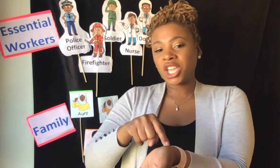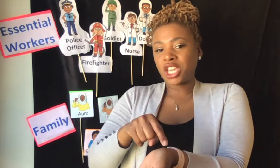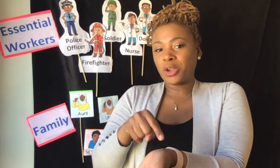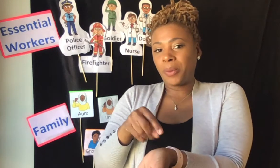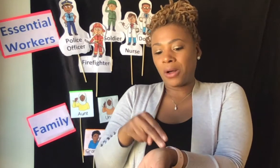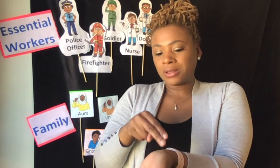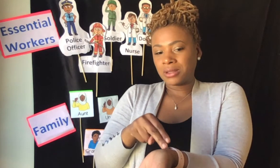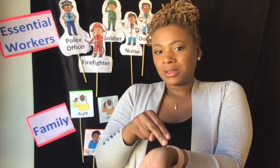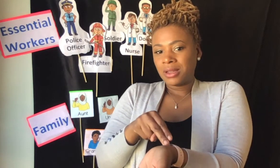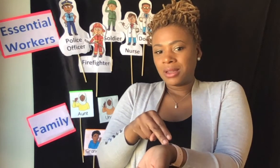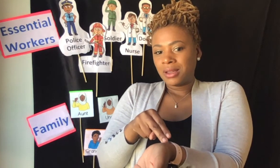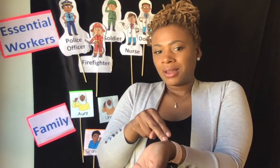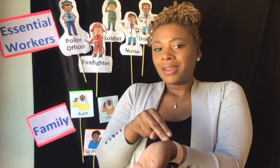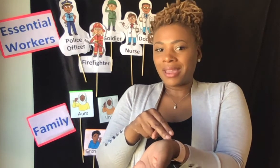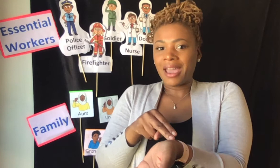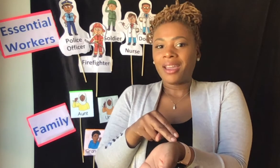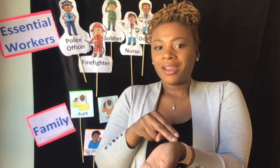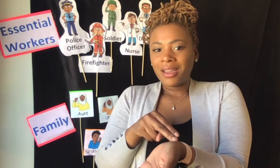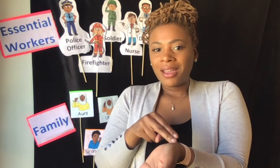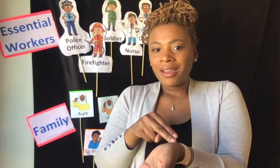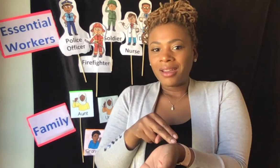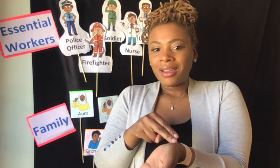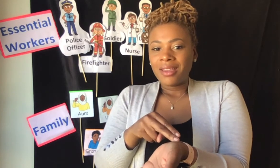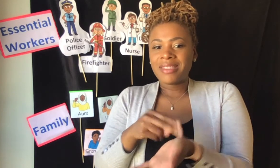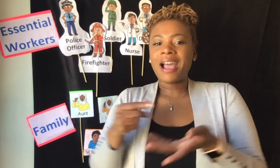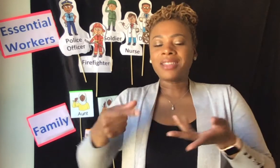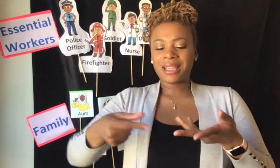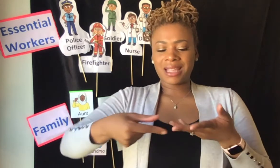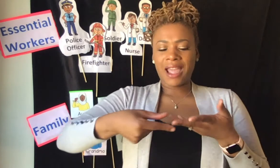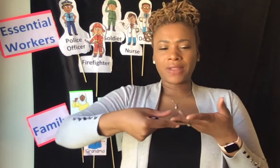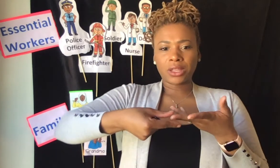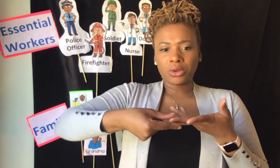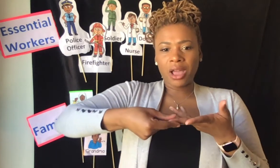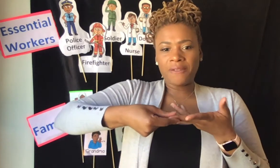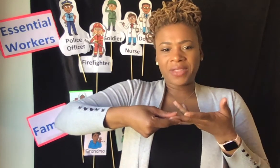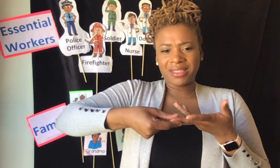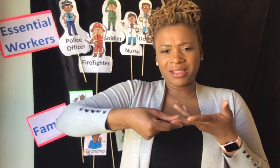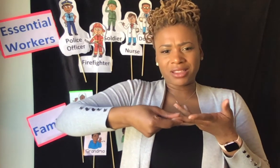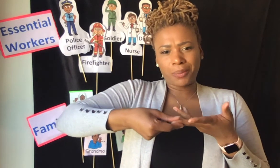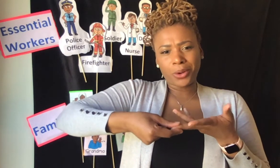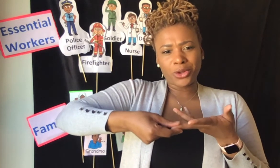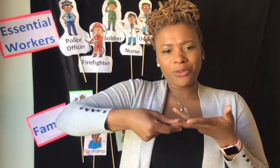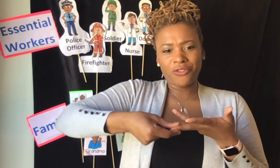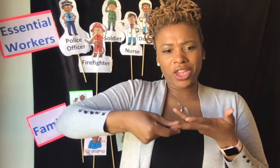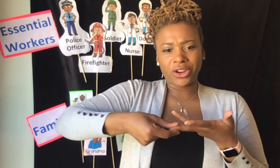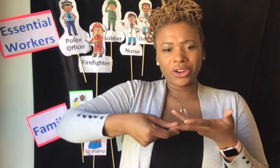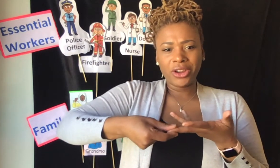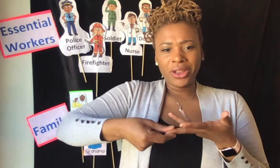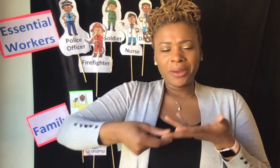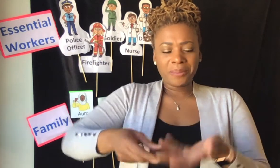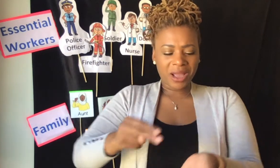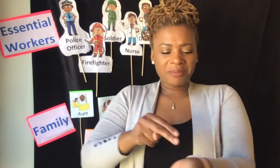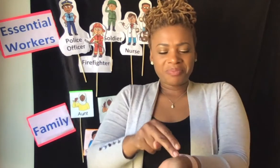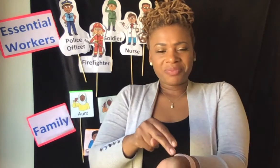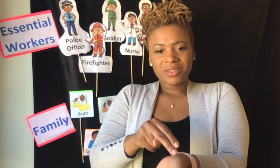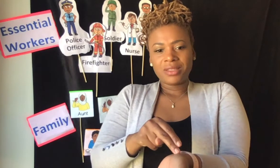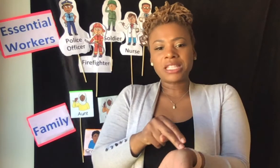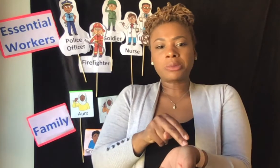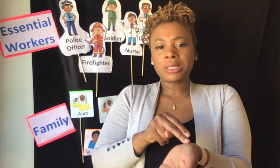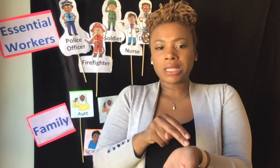your pulse. Yeah. Nowadays, they have the little cuff that I think that they put on your finger, but this was the